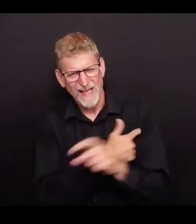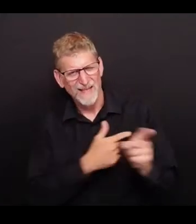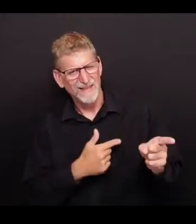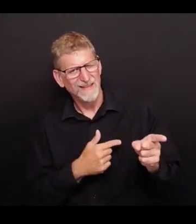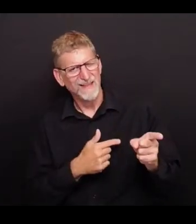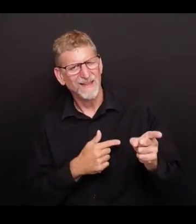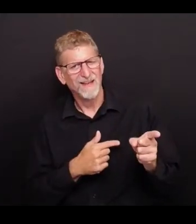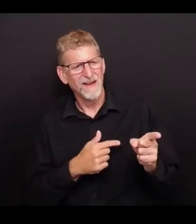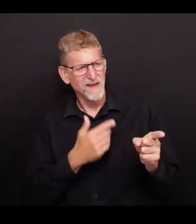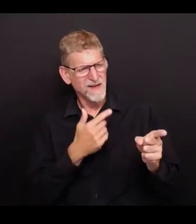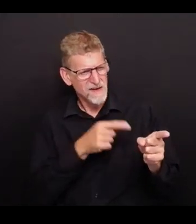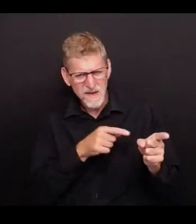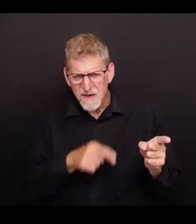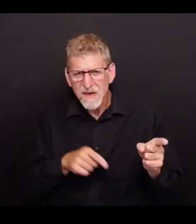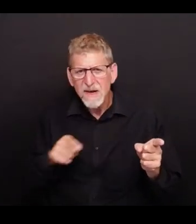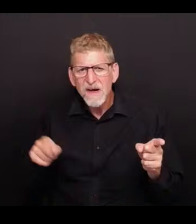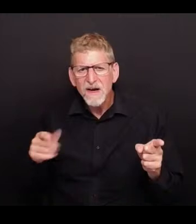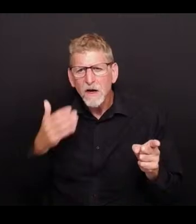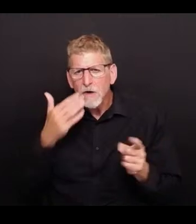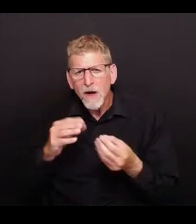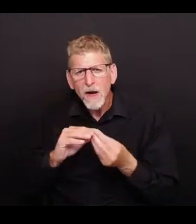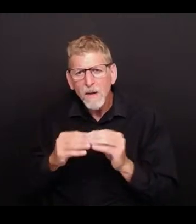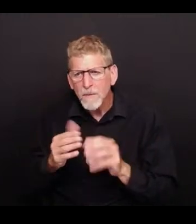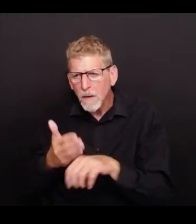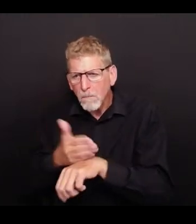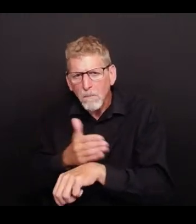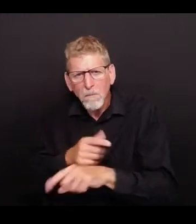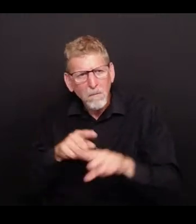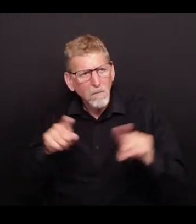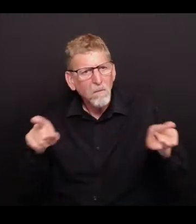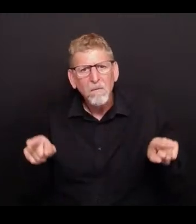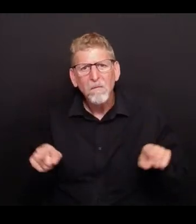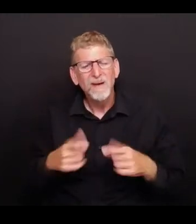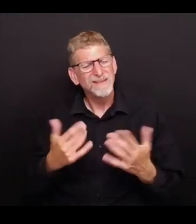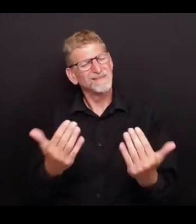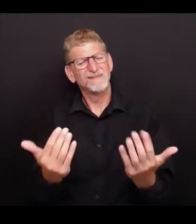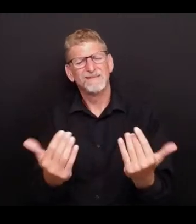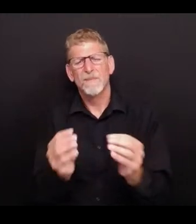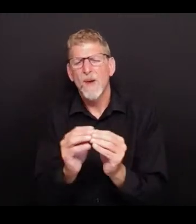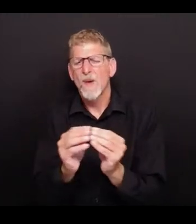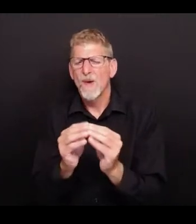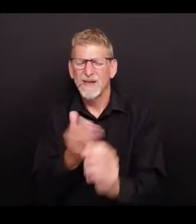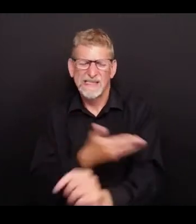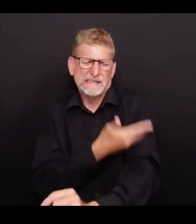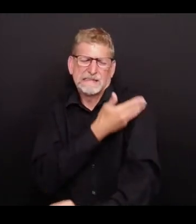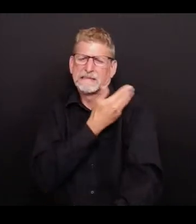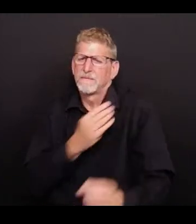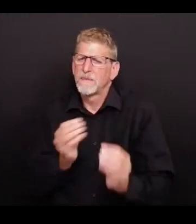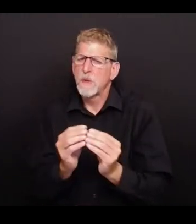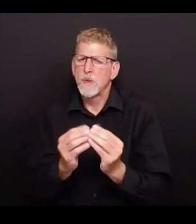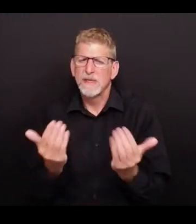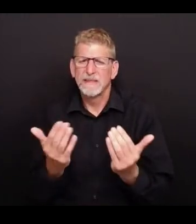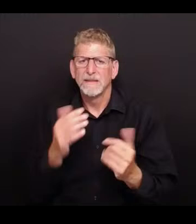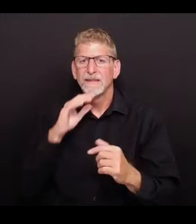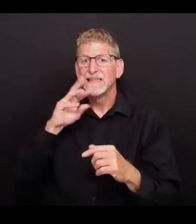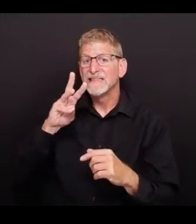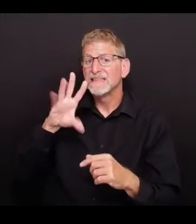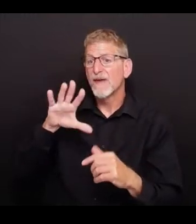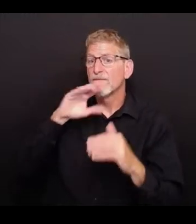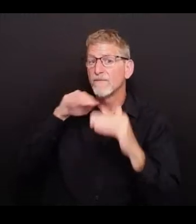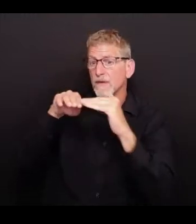our vaccination, but we certainly still have a ways to go with our population under